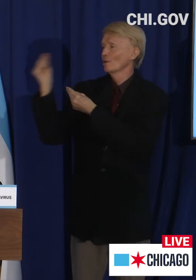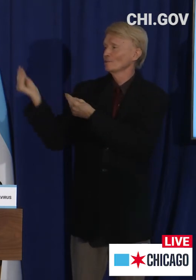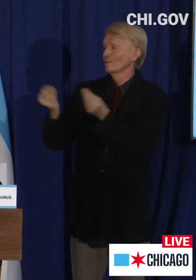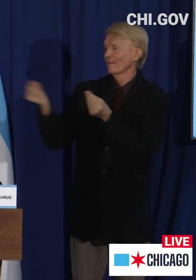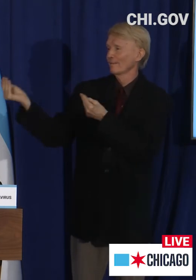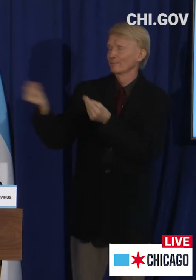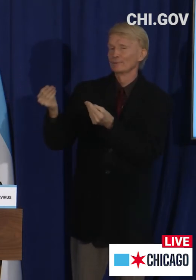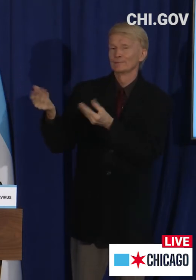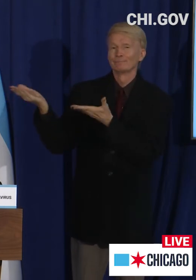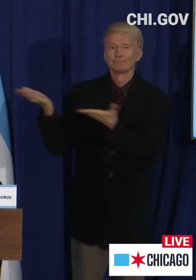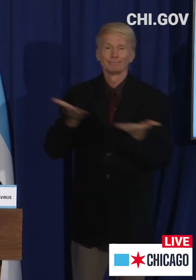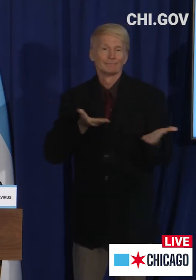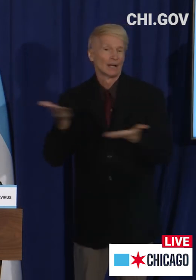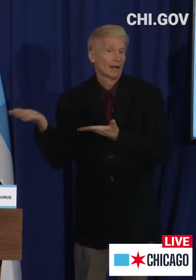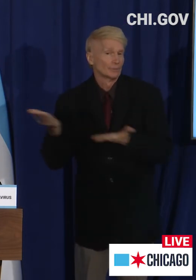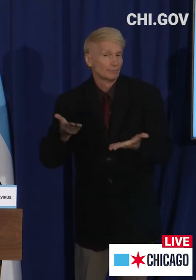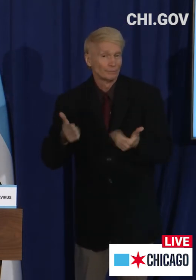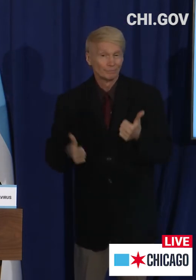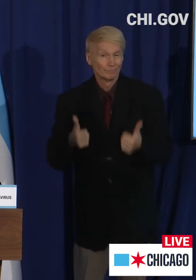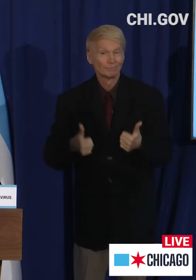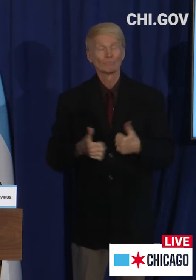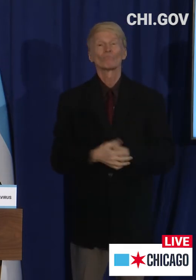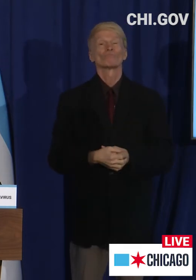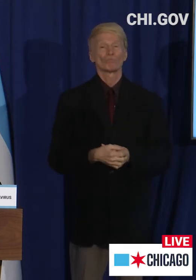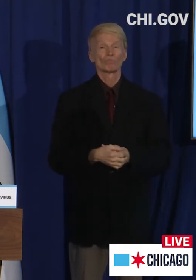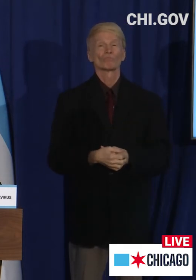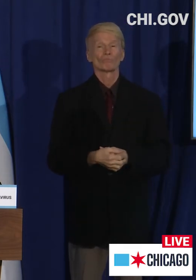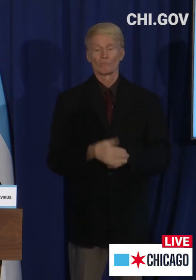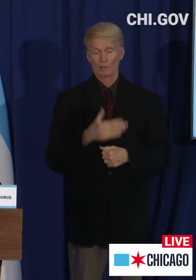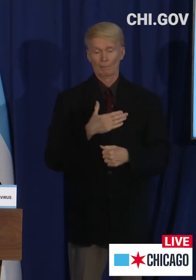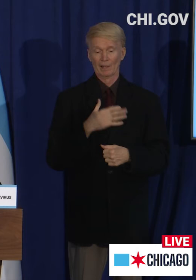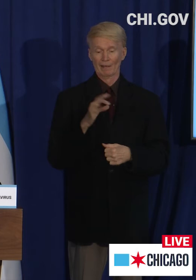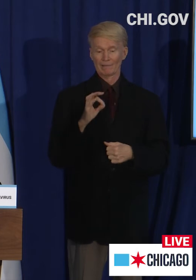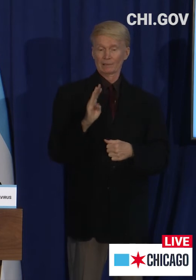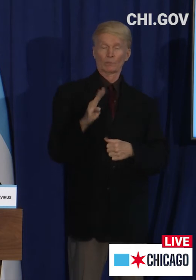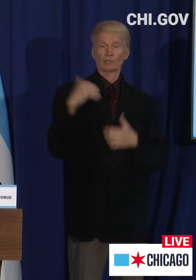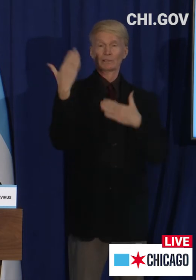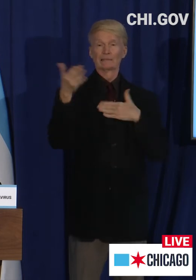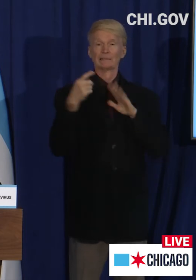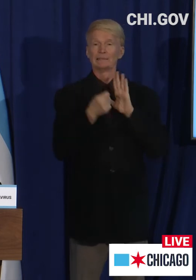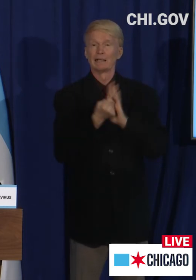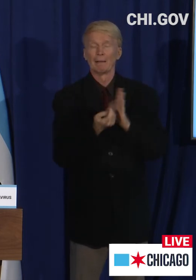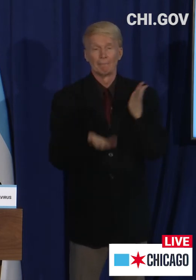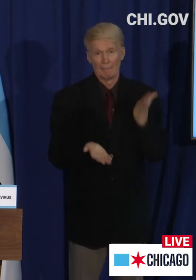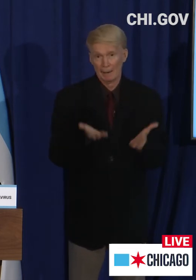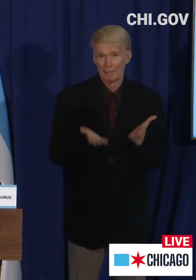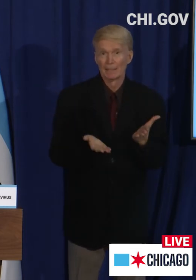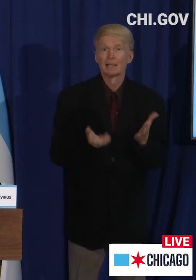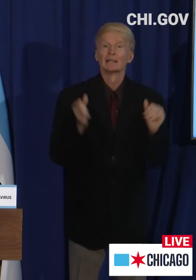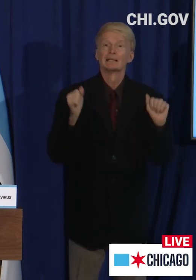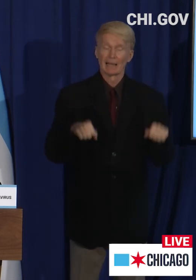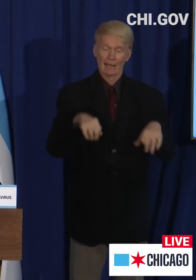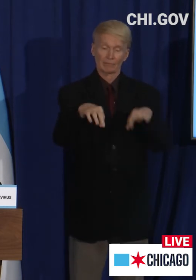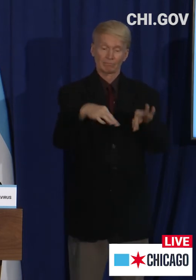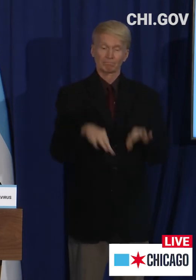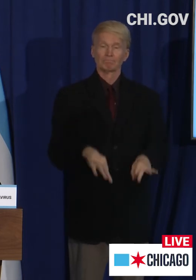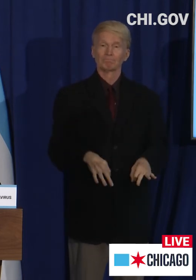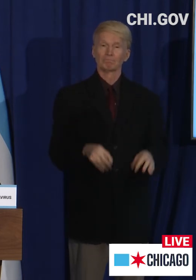So if people are interested, maybe on one of my Facebook Lives, we could talk in some more detail about what those outdoor